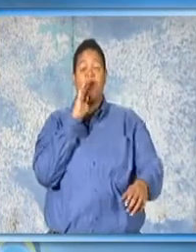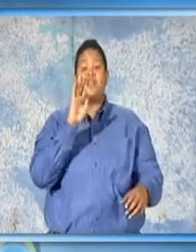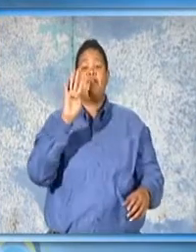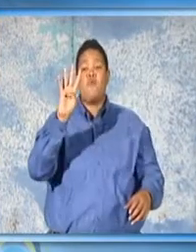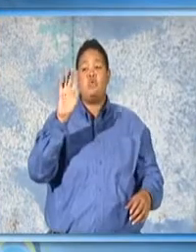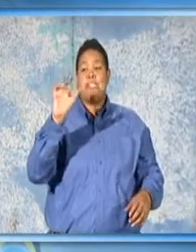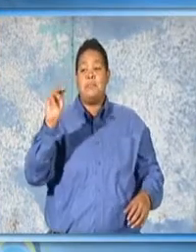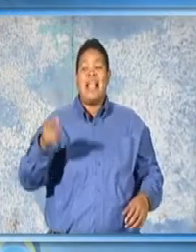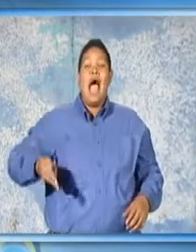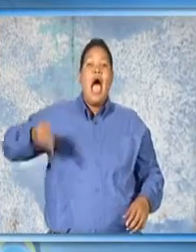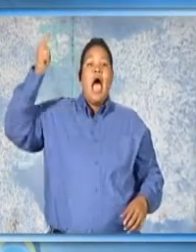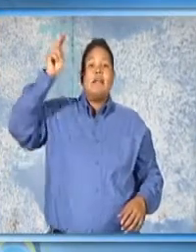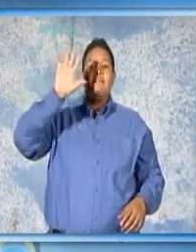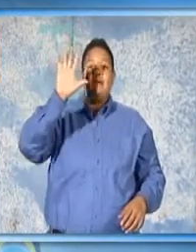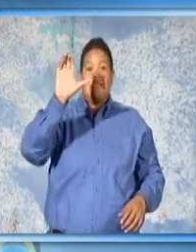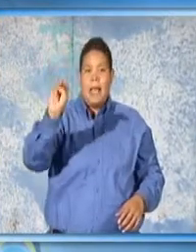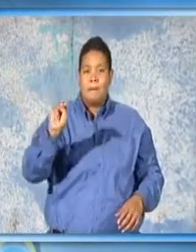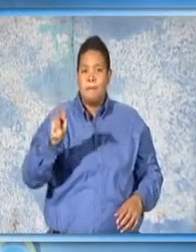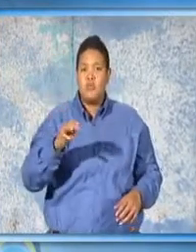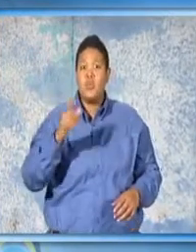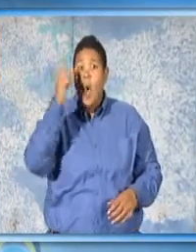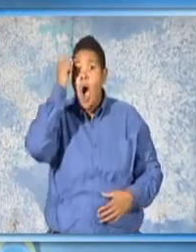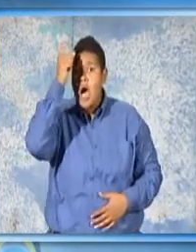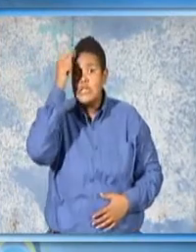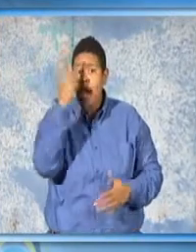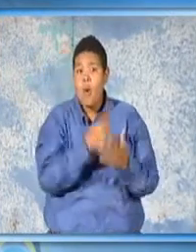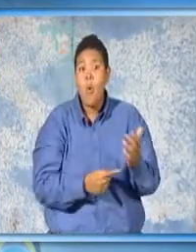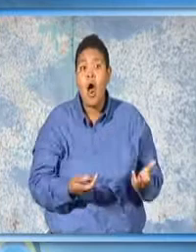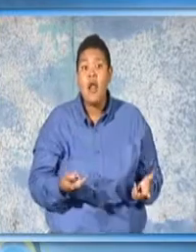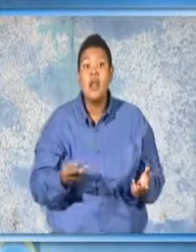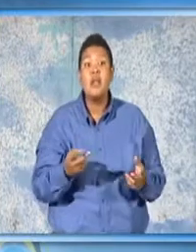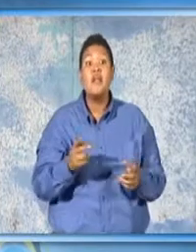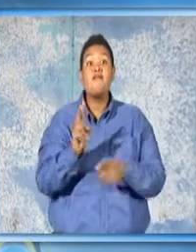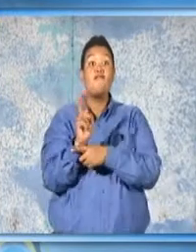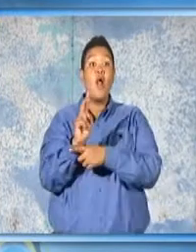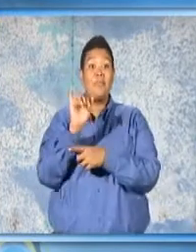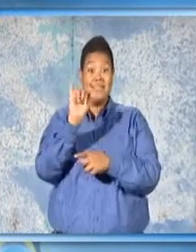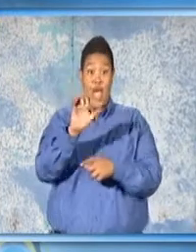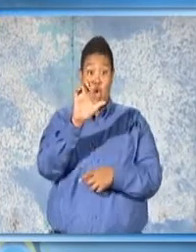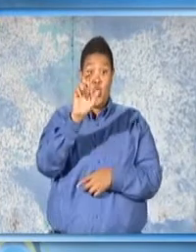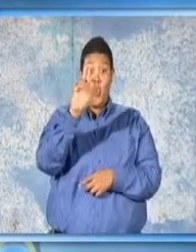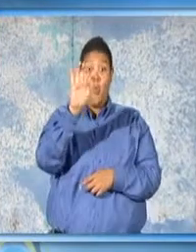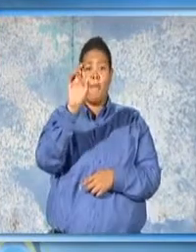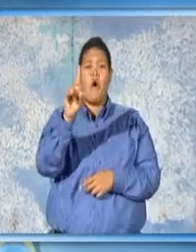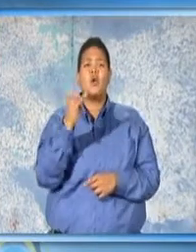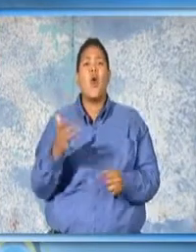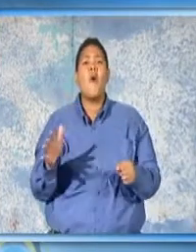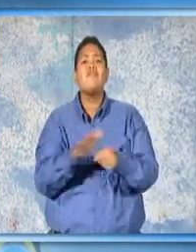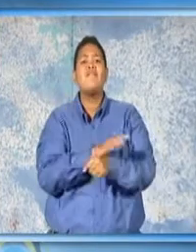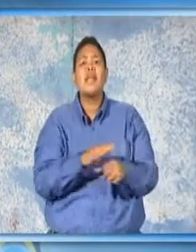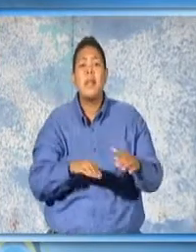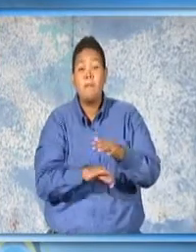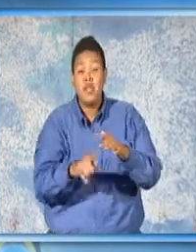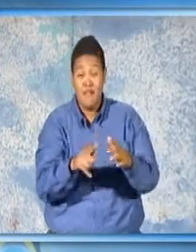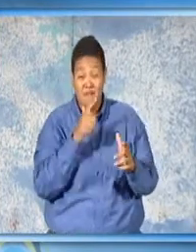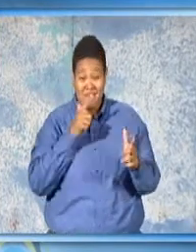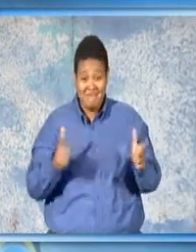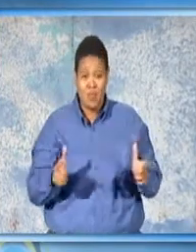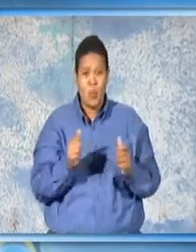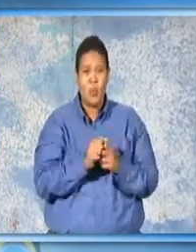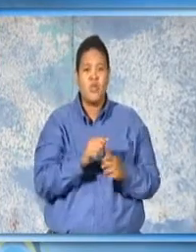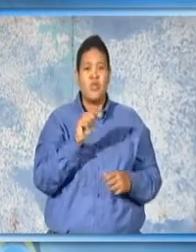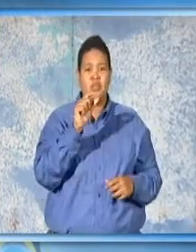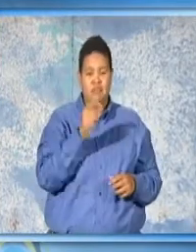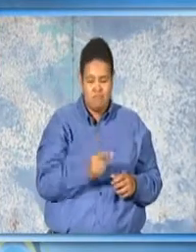centimeters. To understand what the volume of this cuboid is, let us fill the bottom of this prism with unit